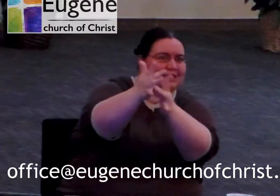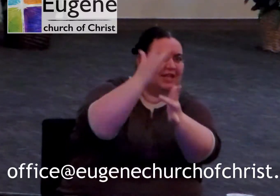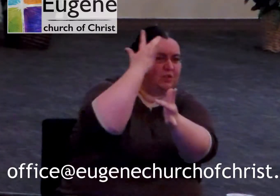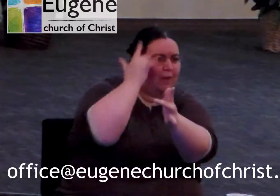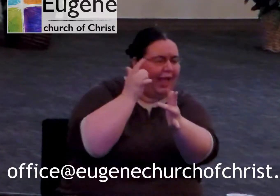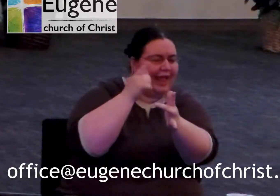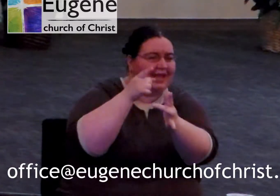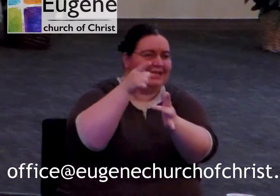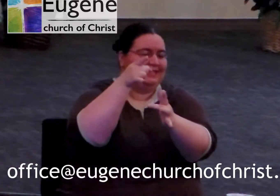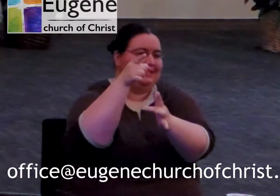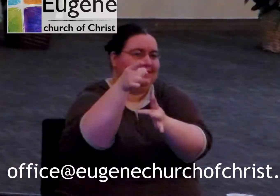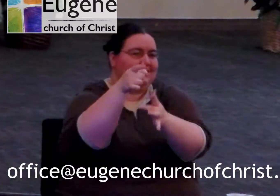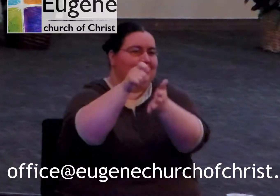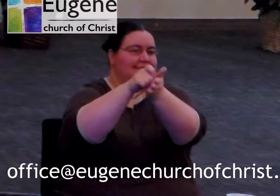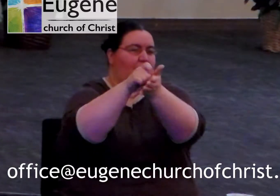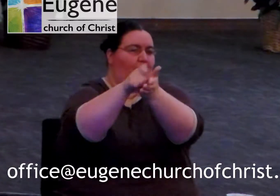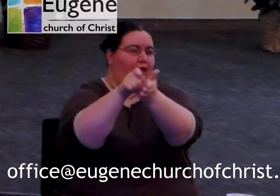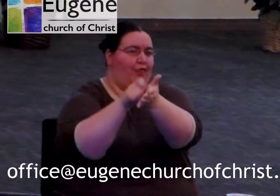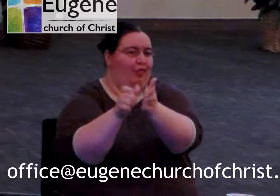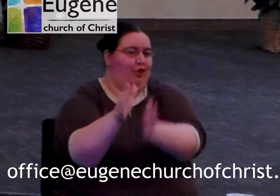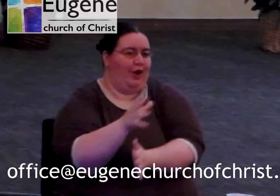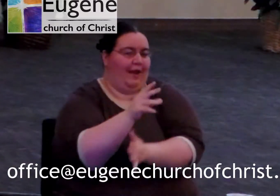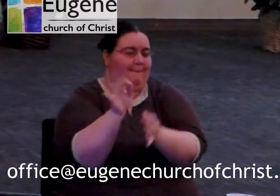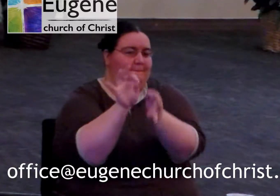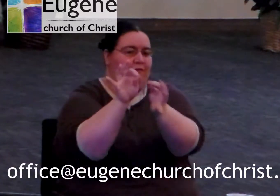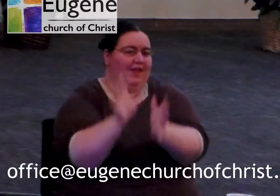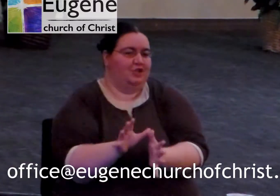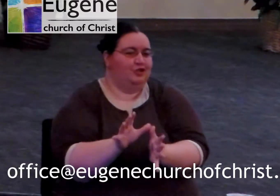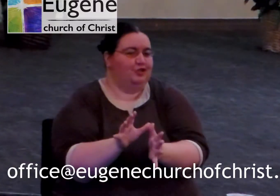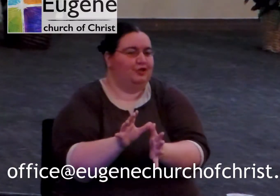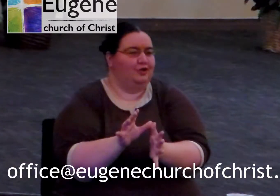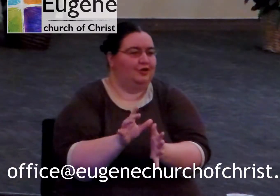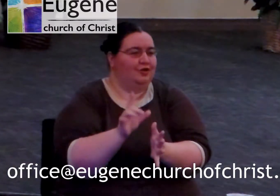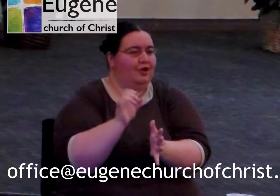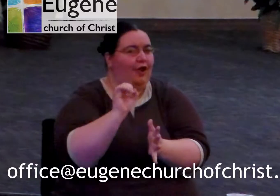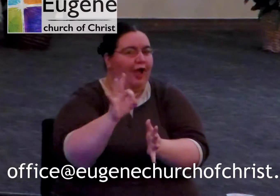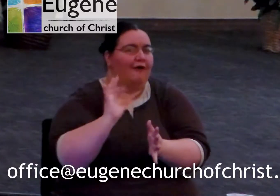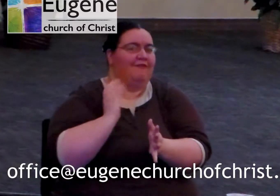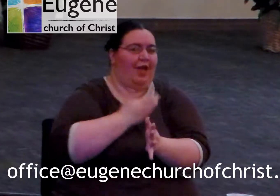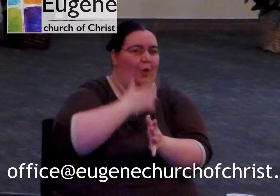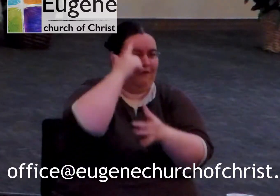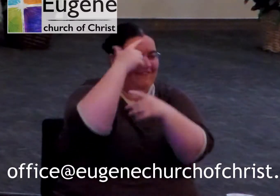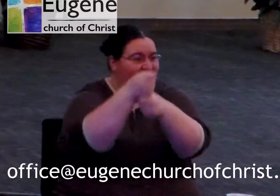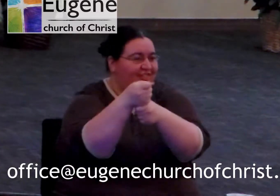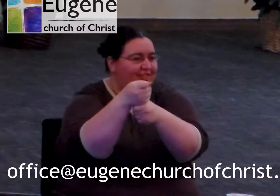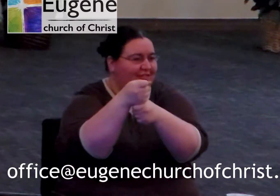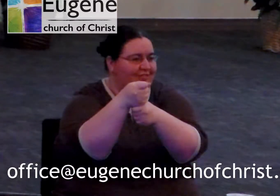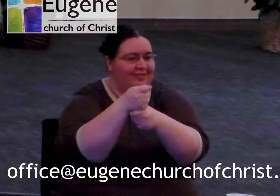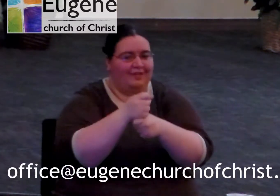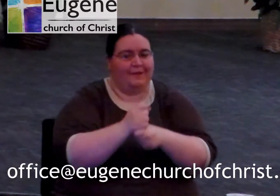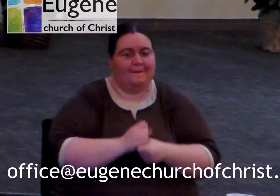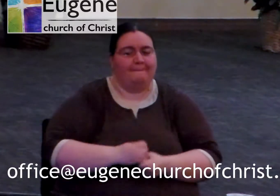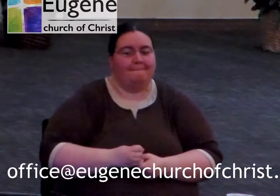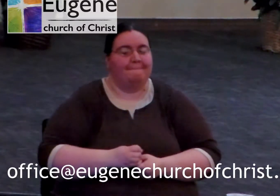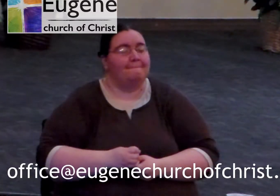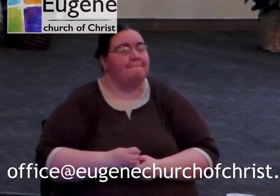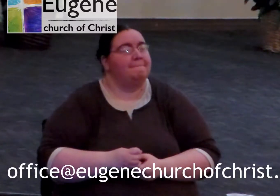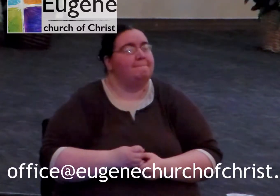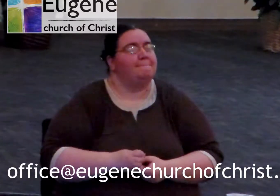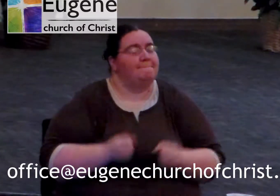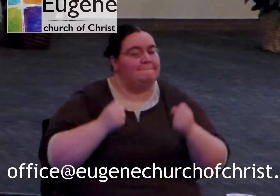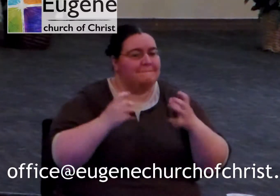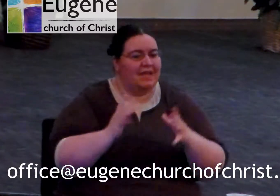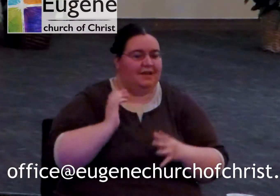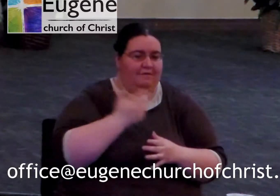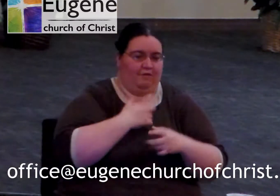problems can be managed differently. I didn't say avoided. Can be managed differently if we just keep our eyes fixed on the end.